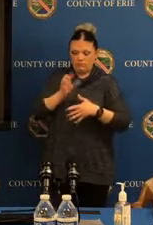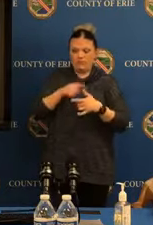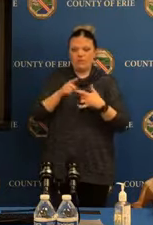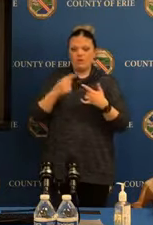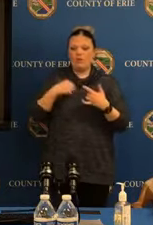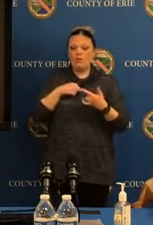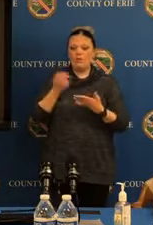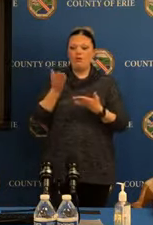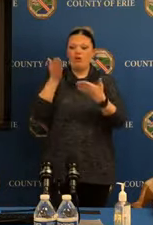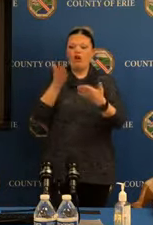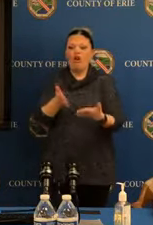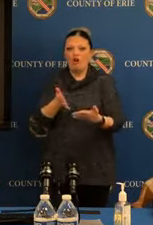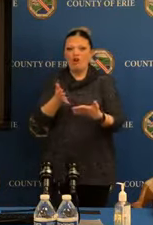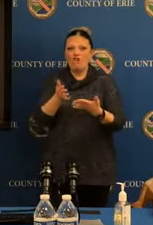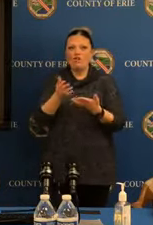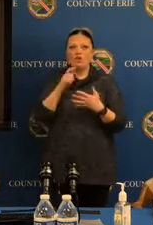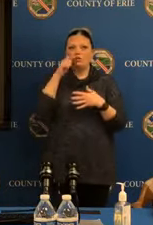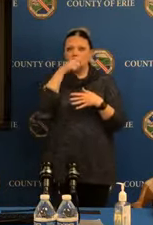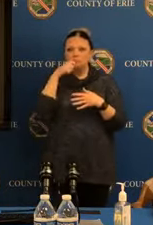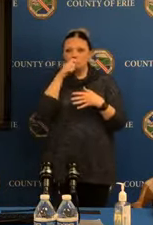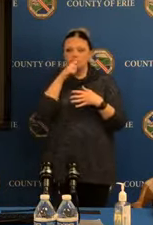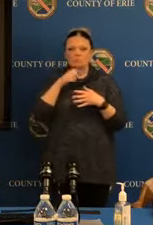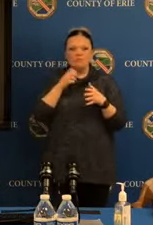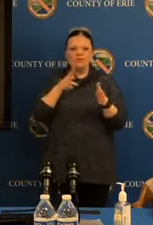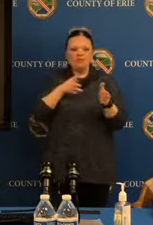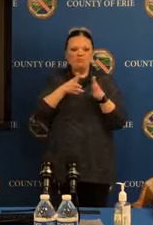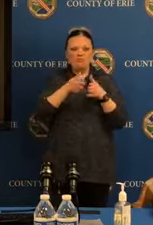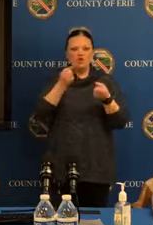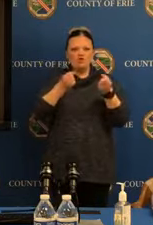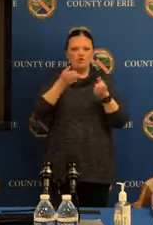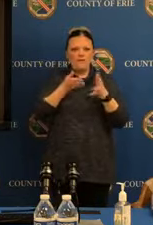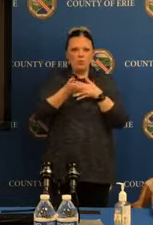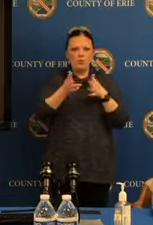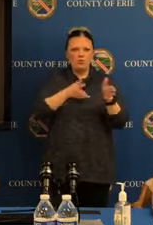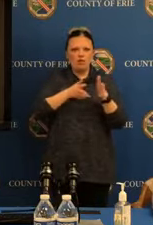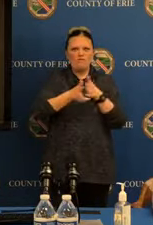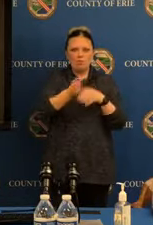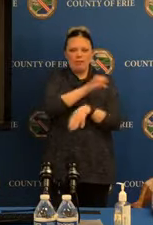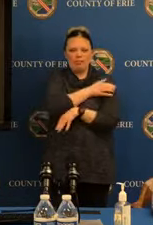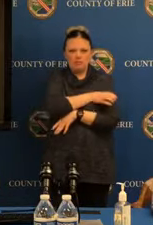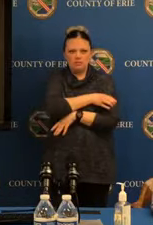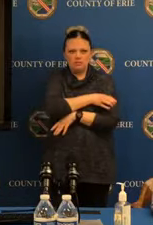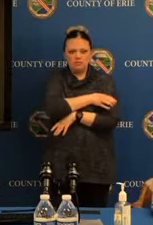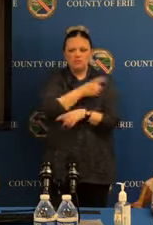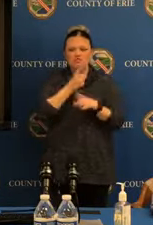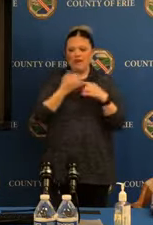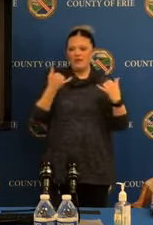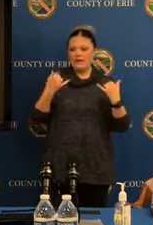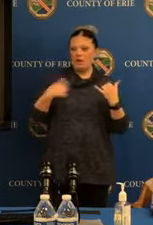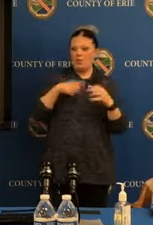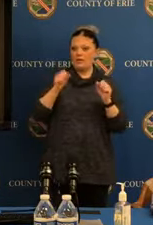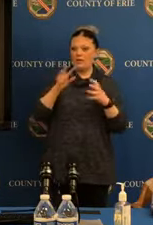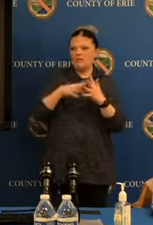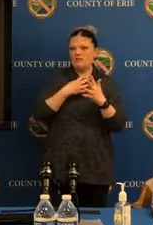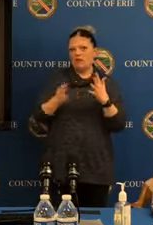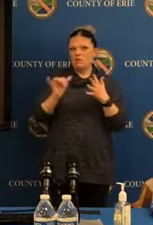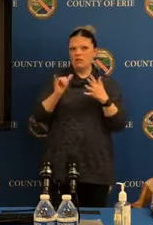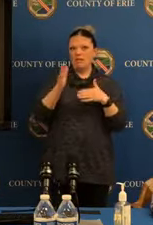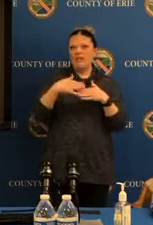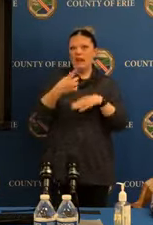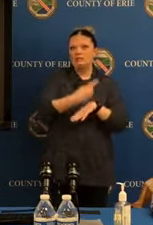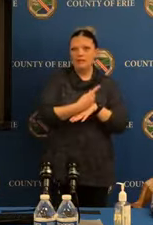a specimen collection drive-through clinic, and we're pretty much right now able to schedule them the next day. We